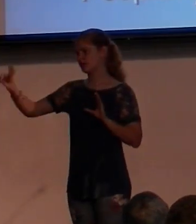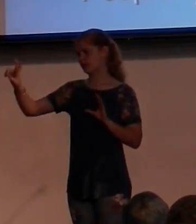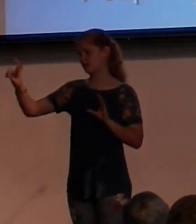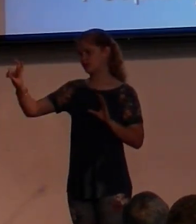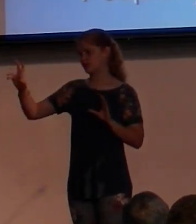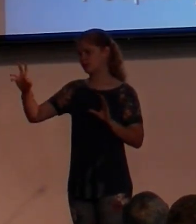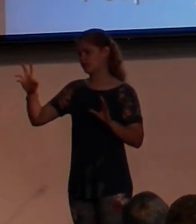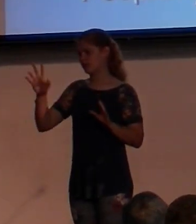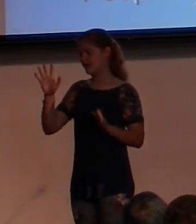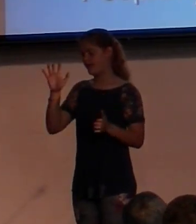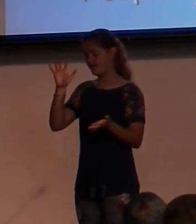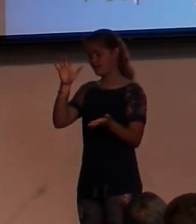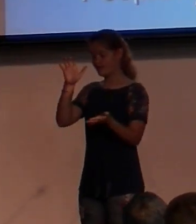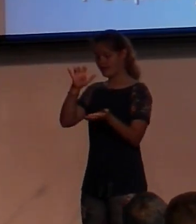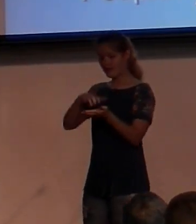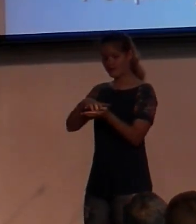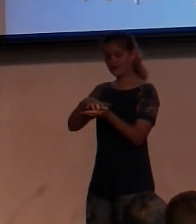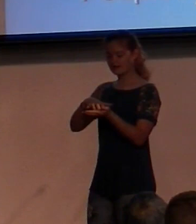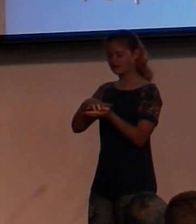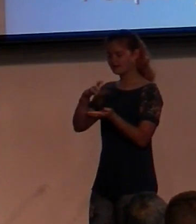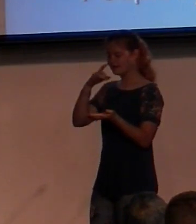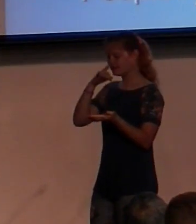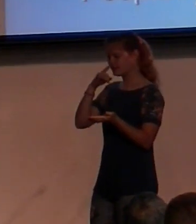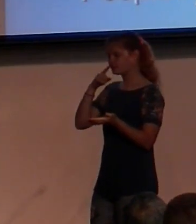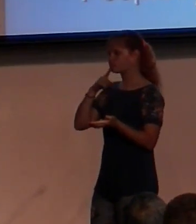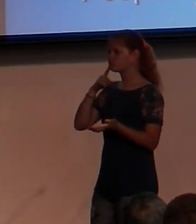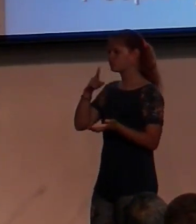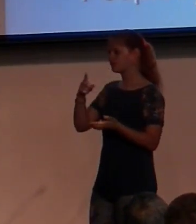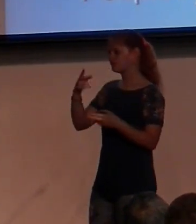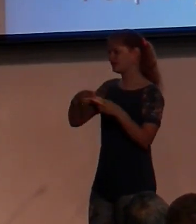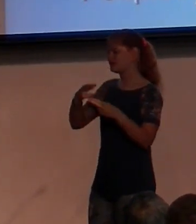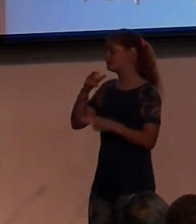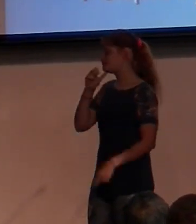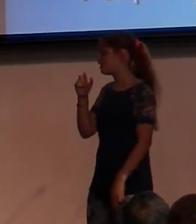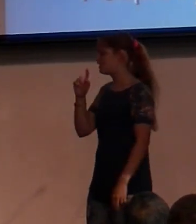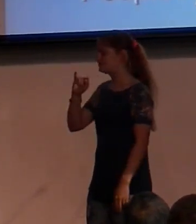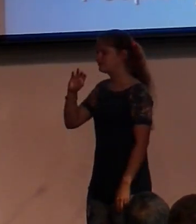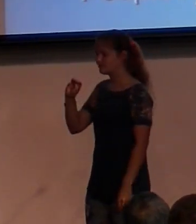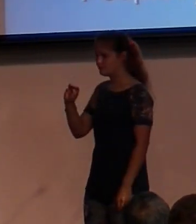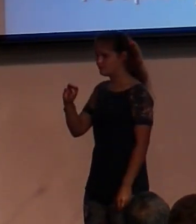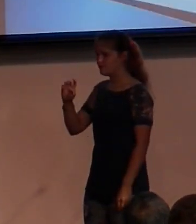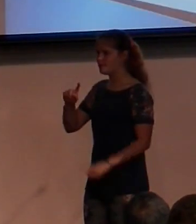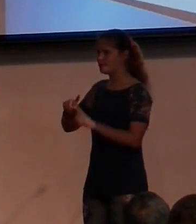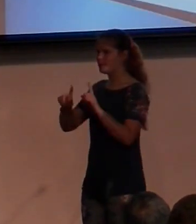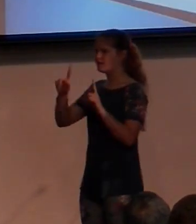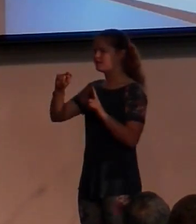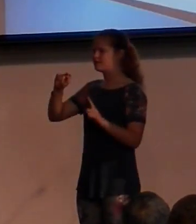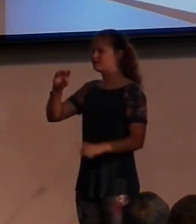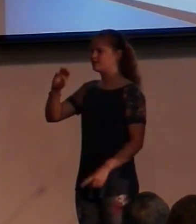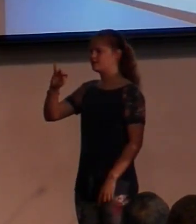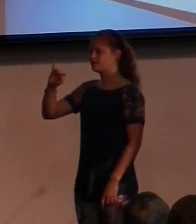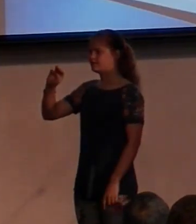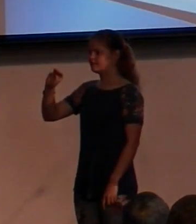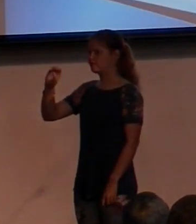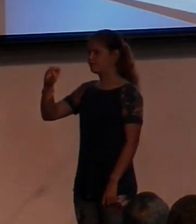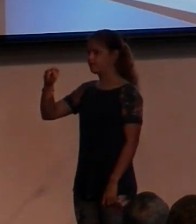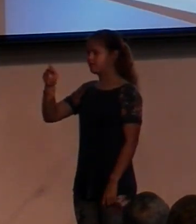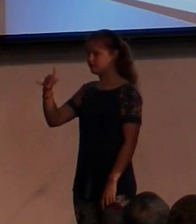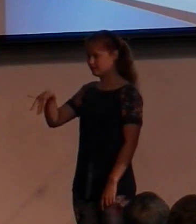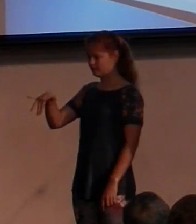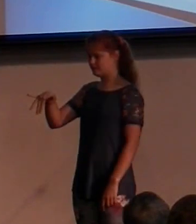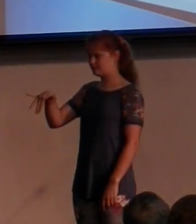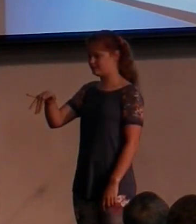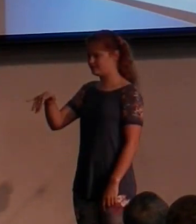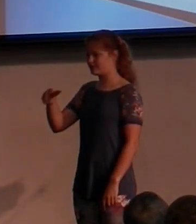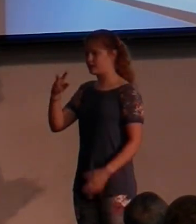Now, that kid's real name is not Tim, it's Timothy. And you can read his